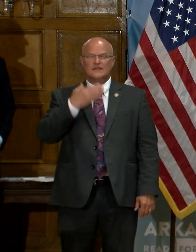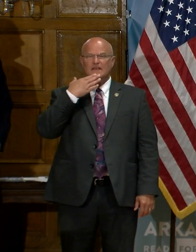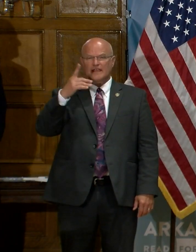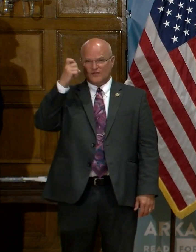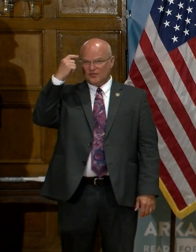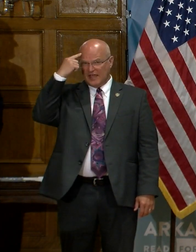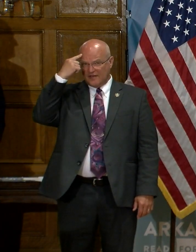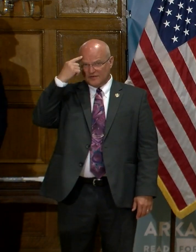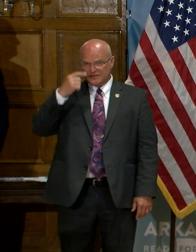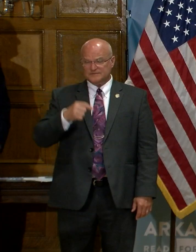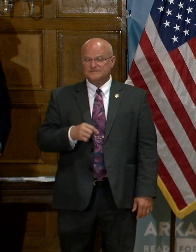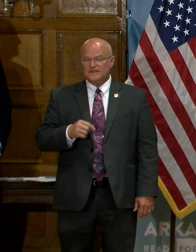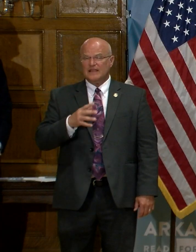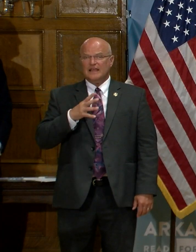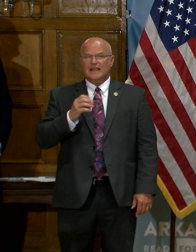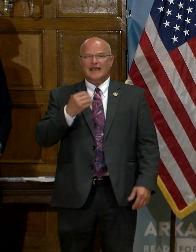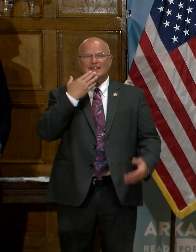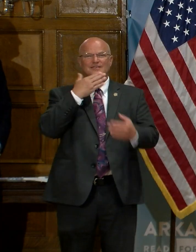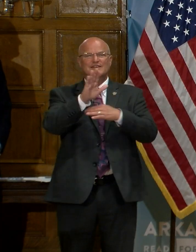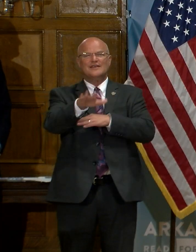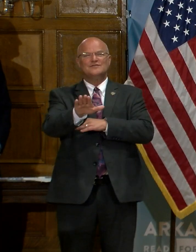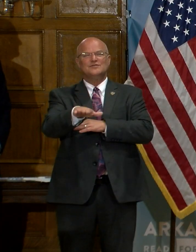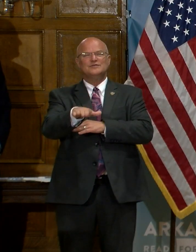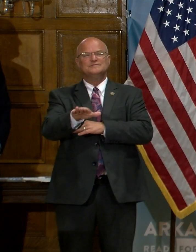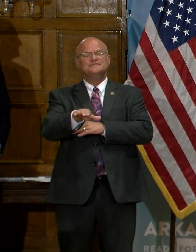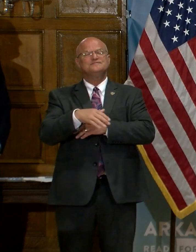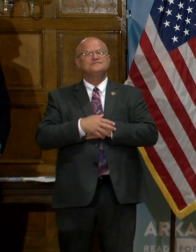Thank you, Governor, and good afternoon.